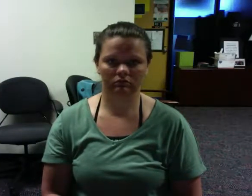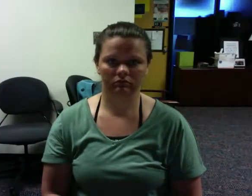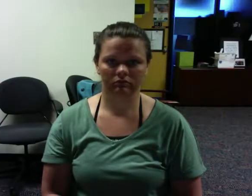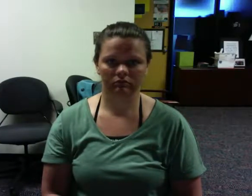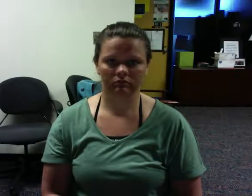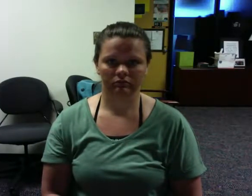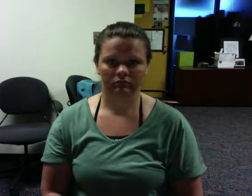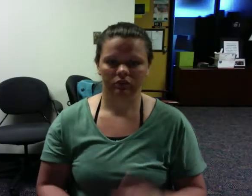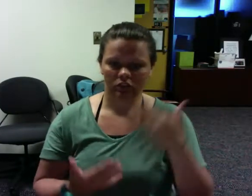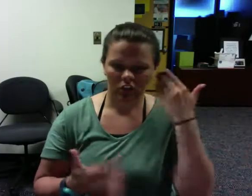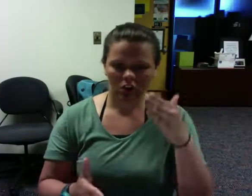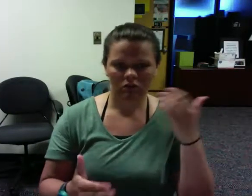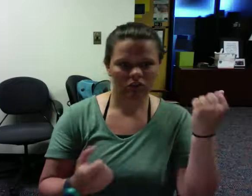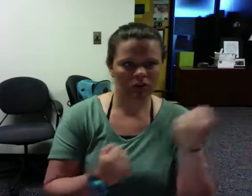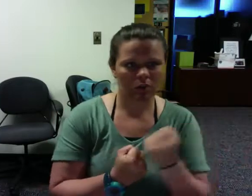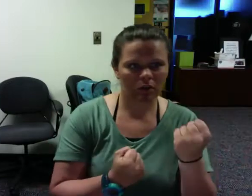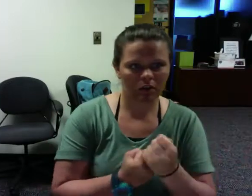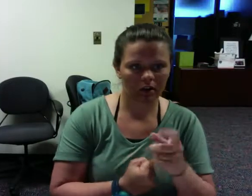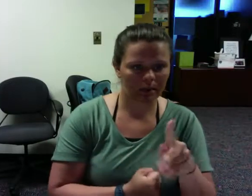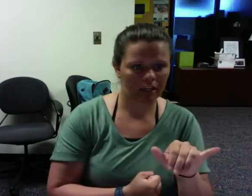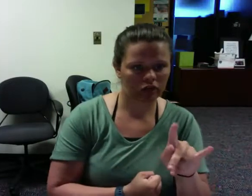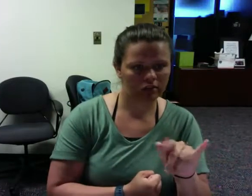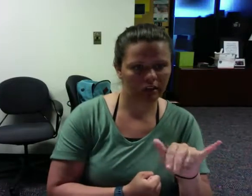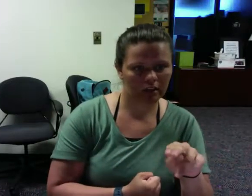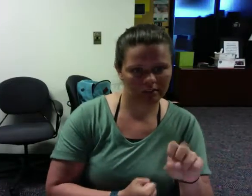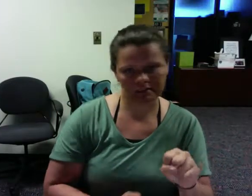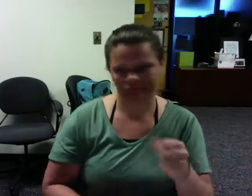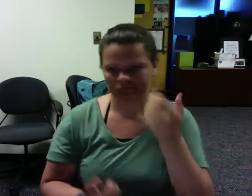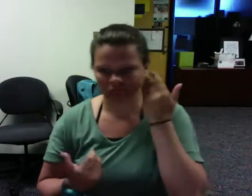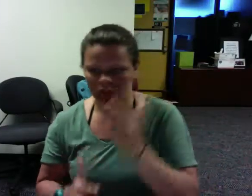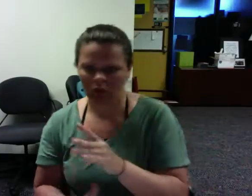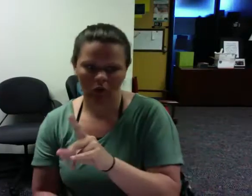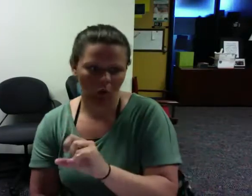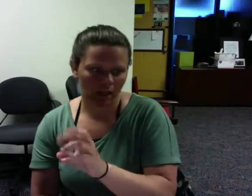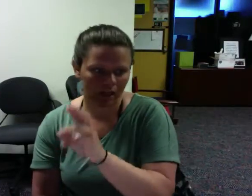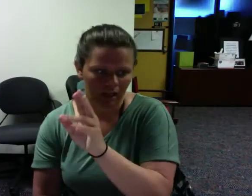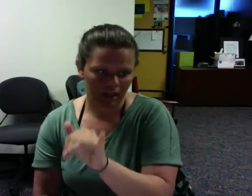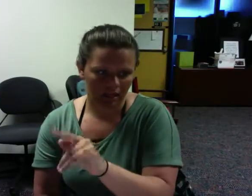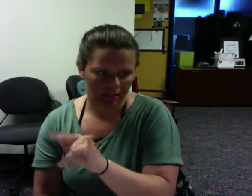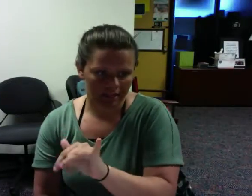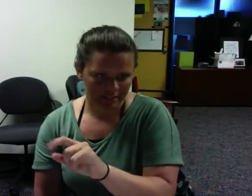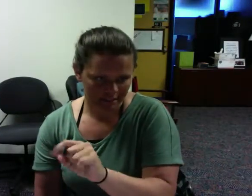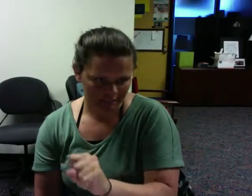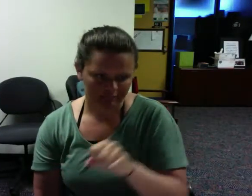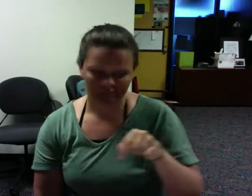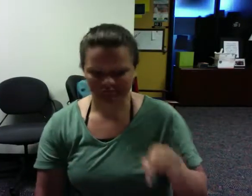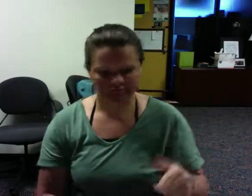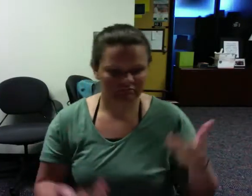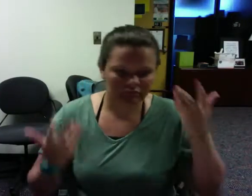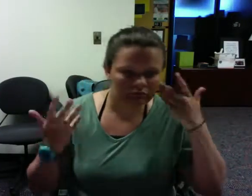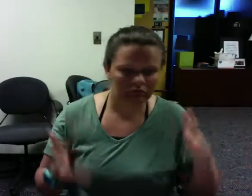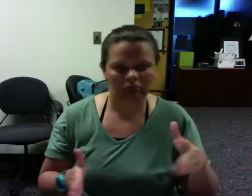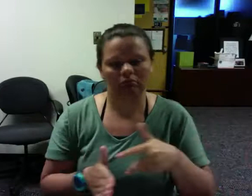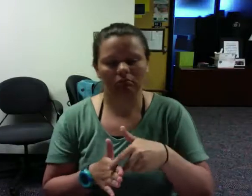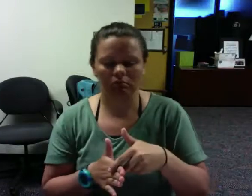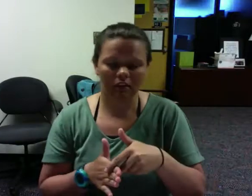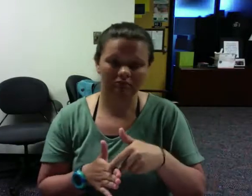So this shows you the lack of support. You only had 2/5 of your people who actually supported you, would help you out, fight your battles for